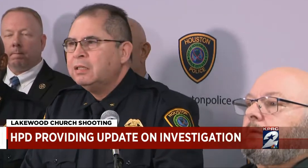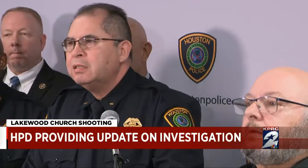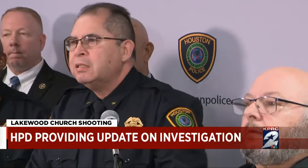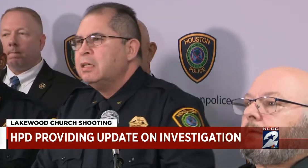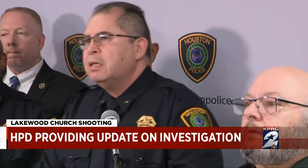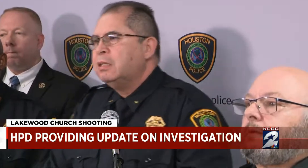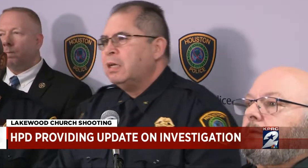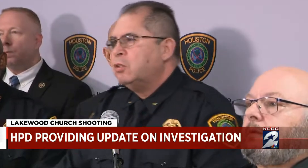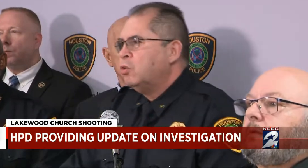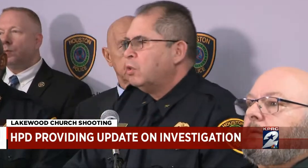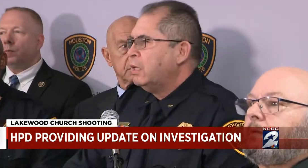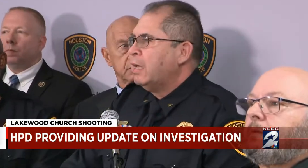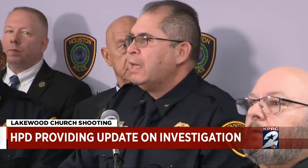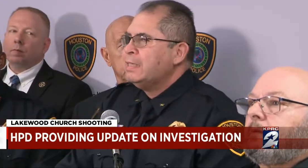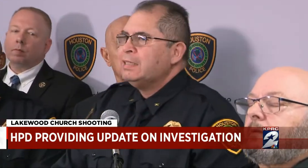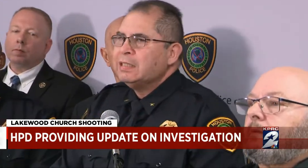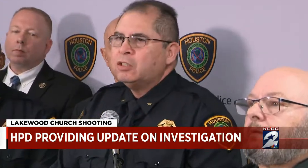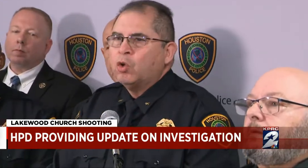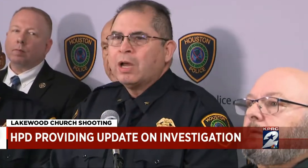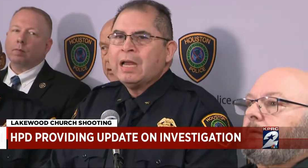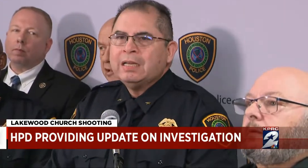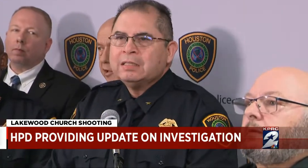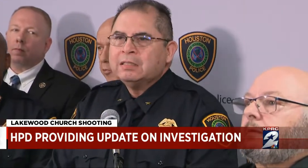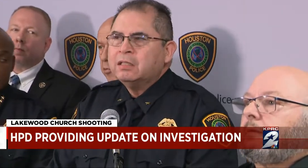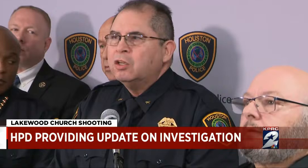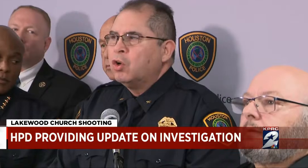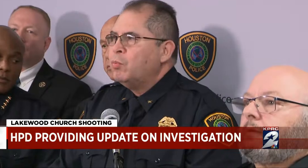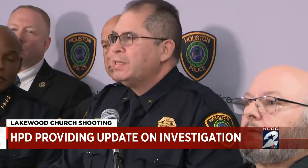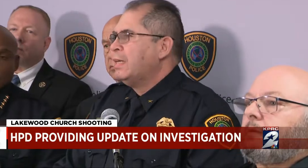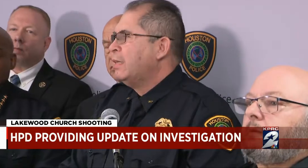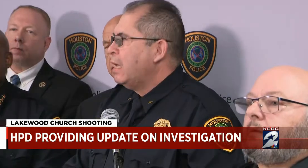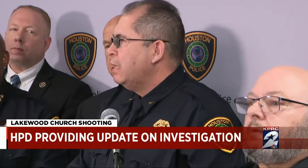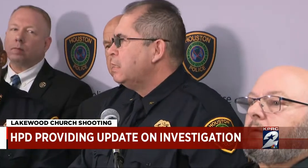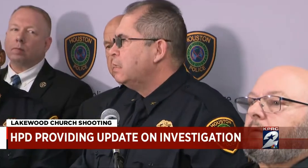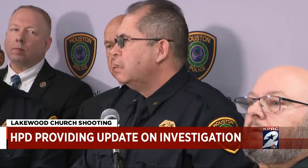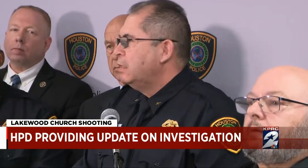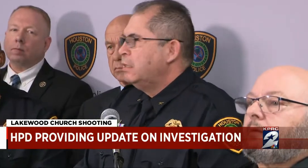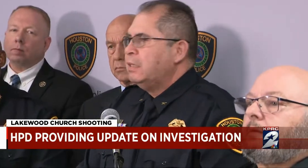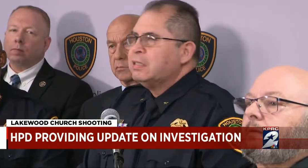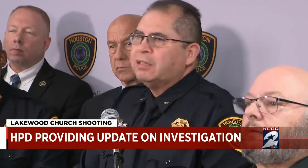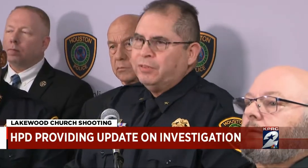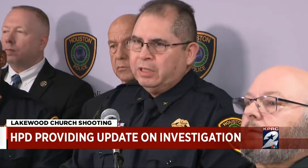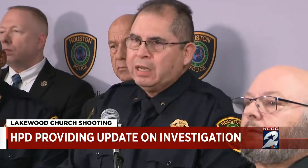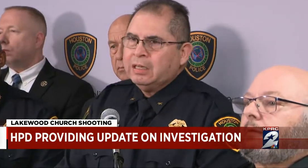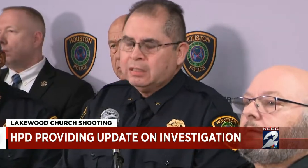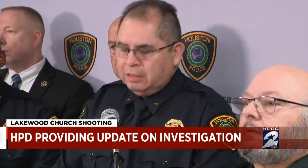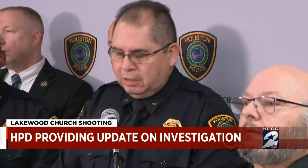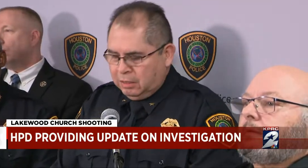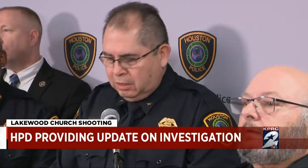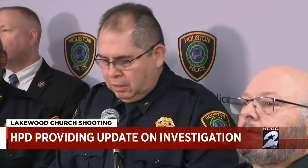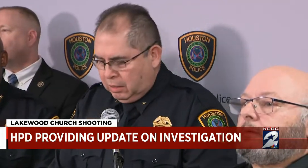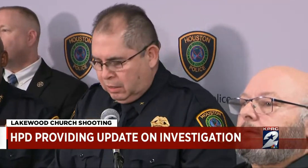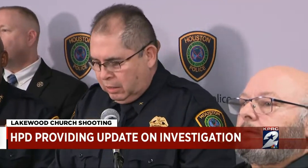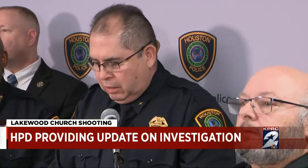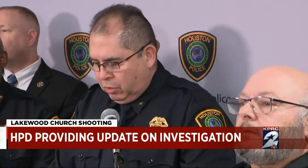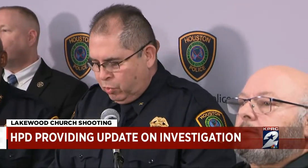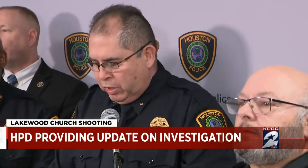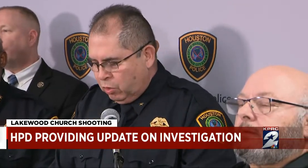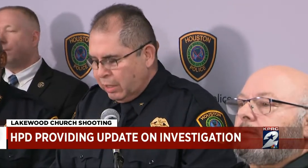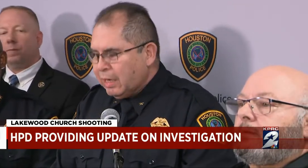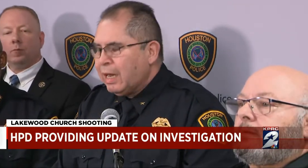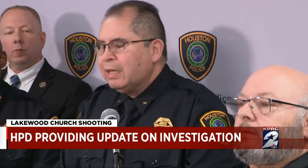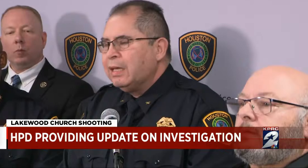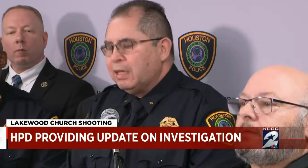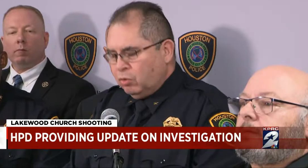and Mayor Whitmire asking for prayers for the off-duty officers who neutralized the threat yesterday afternoon. They are on leave. They were